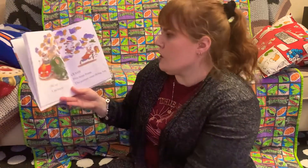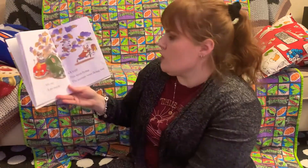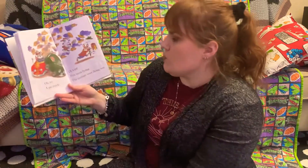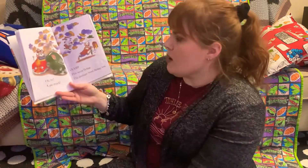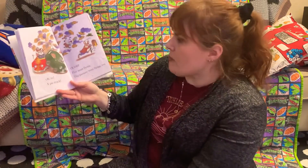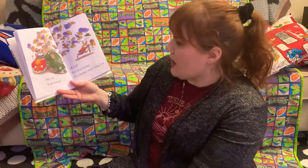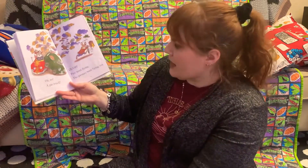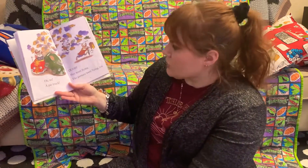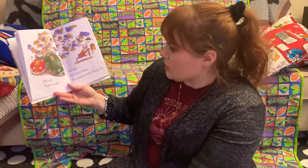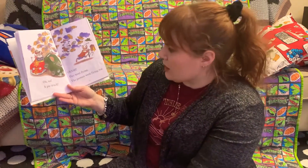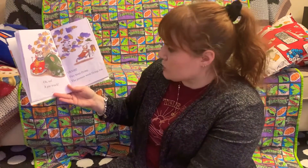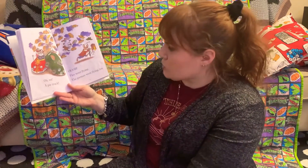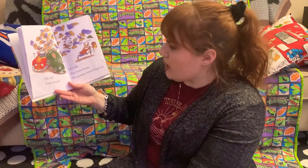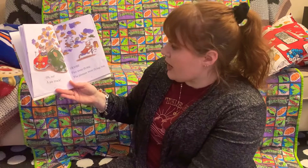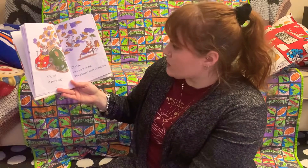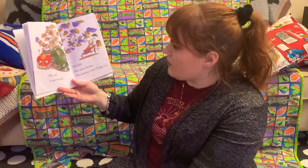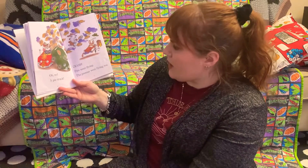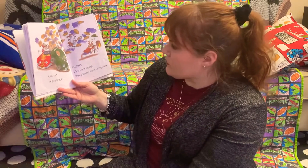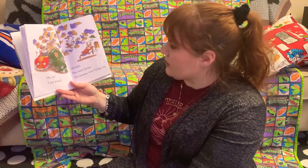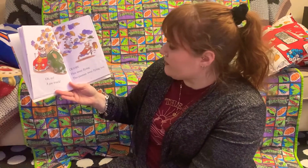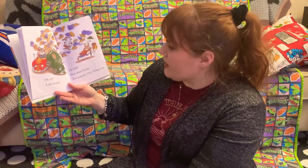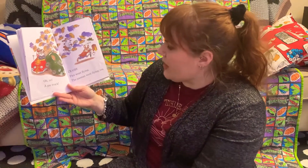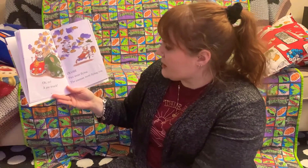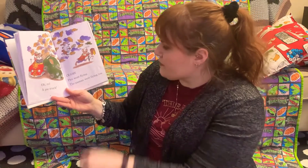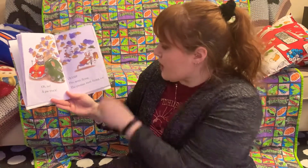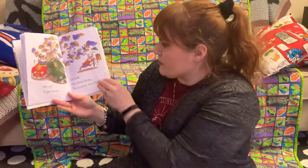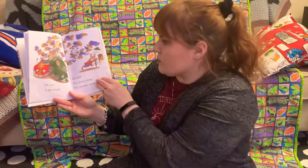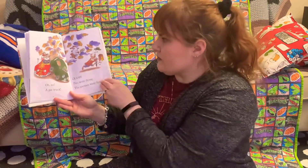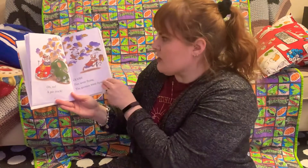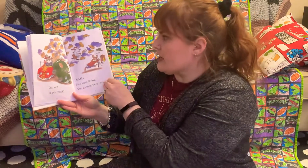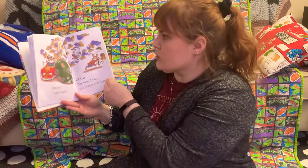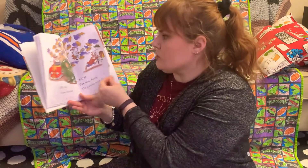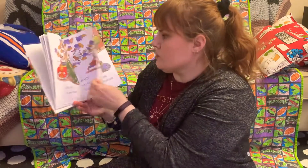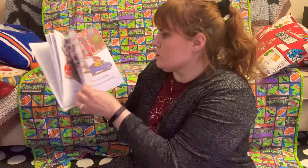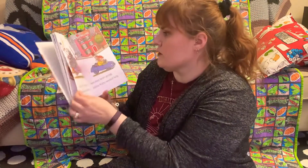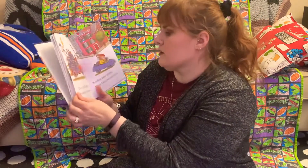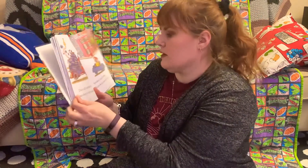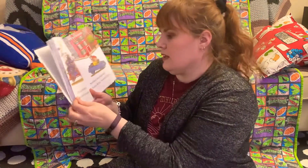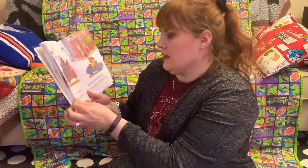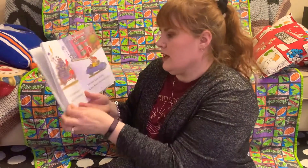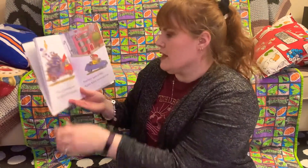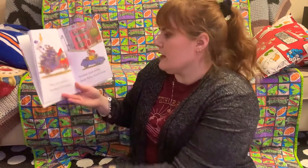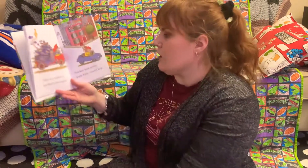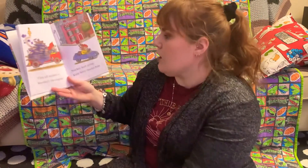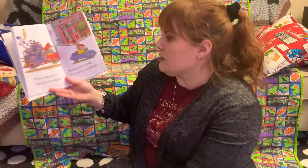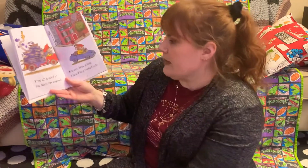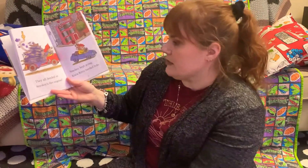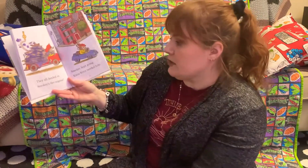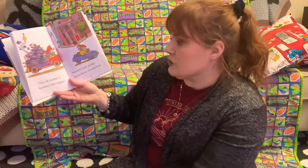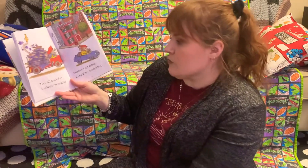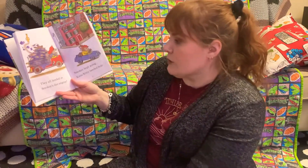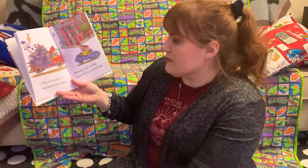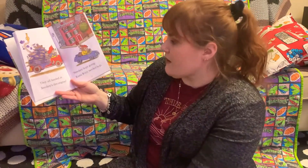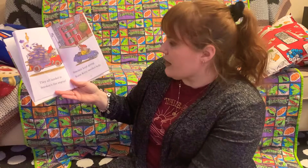a pie truck. Crash, pies went flying. The pieman went flying too." They all landed in Smokey's fire